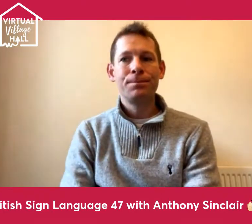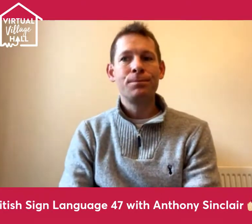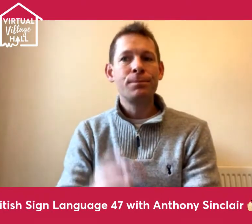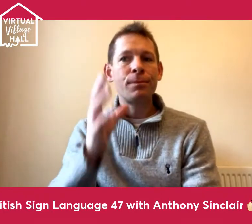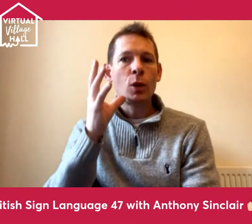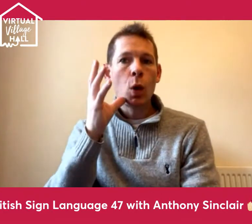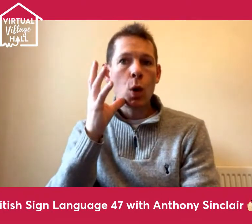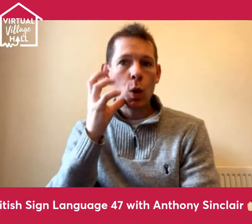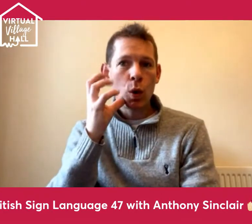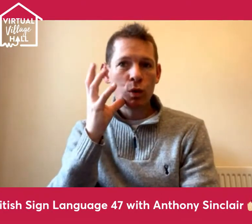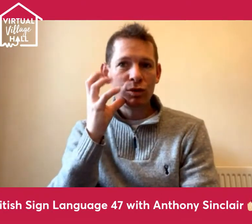Number four again.